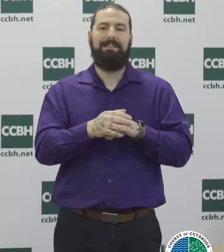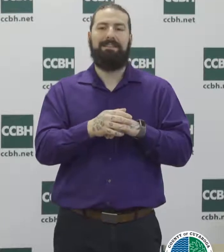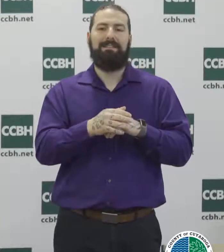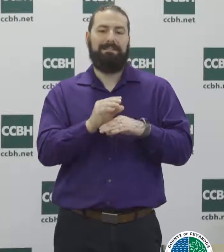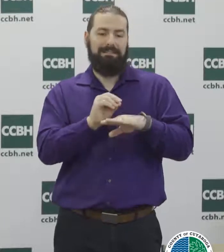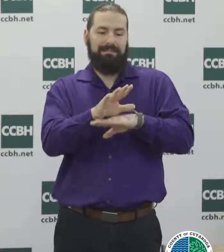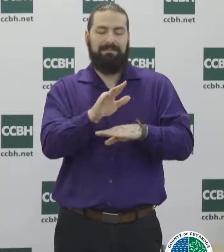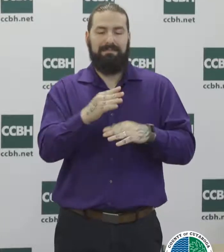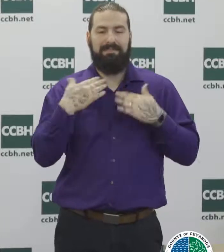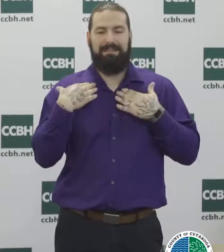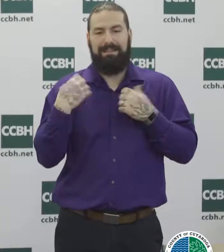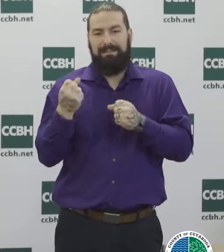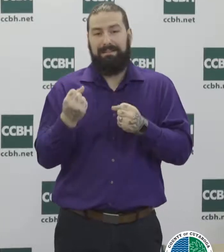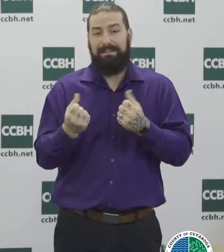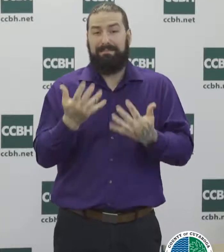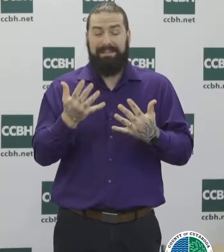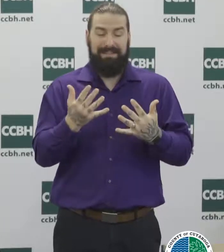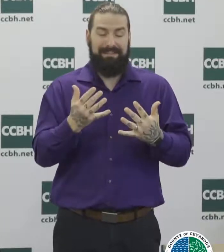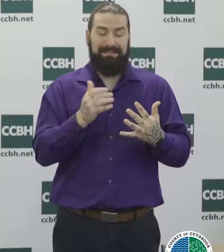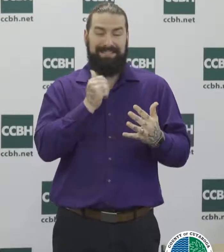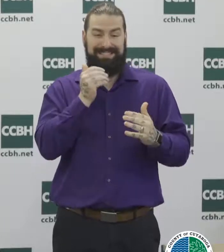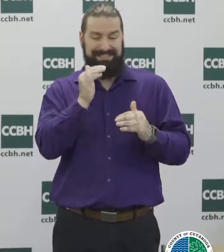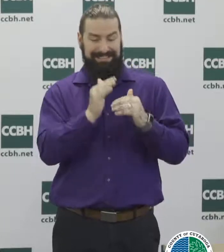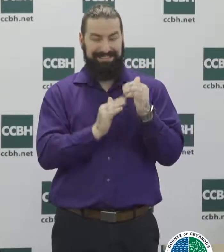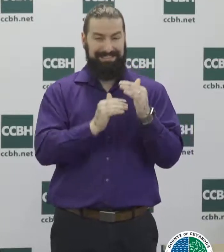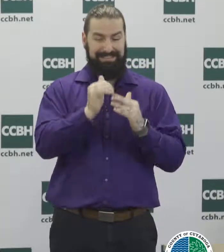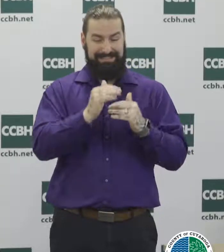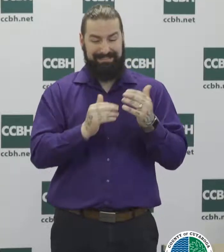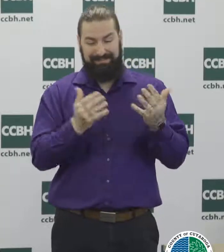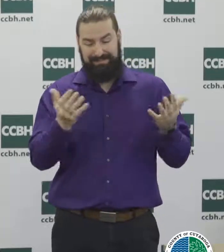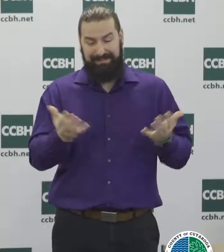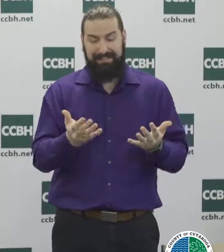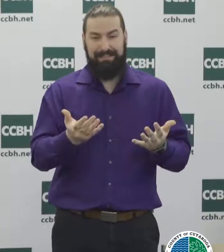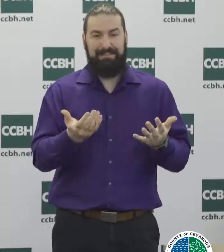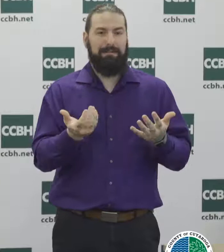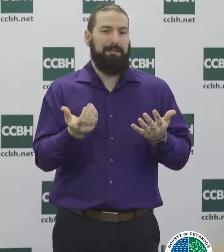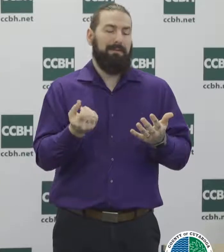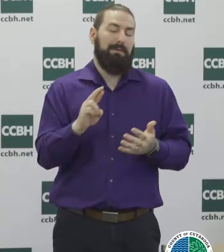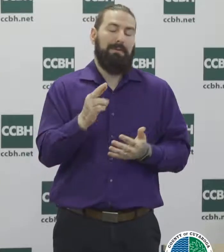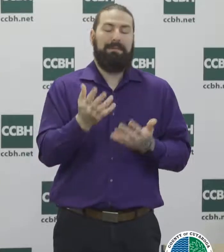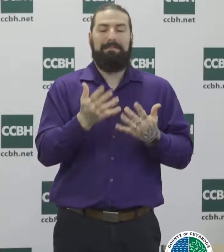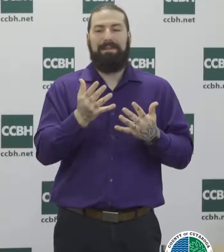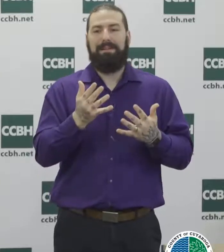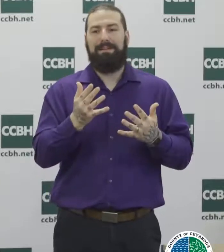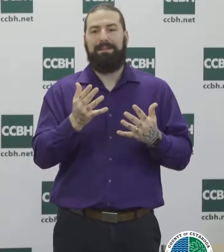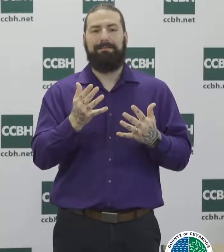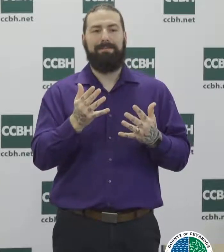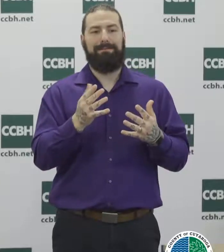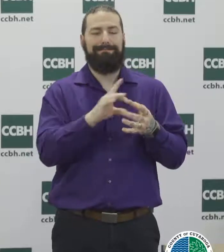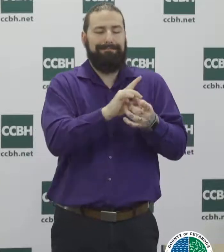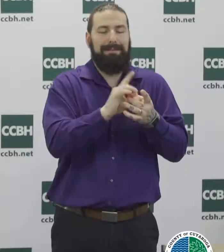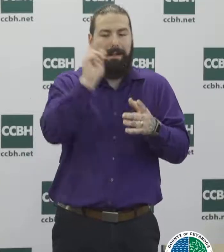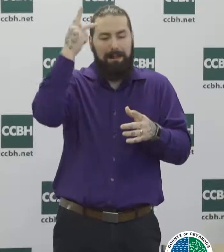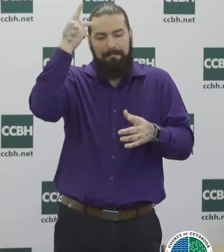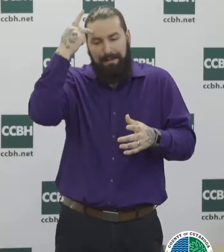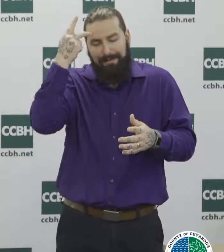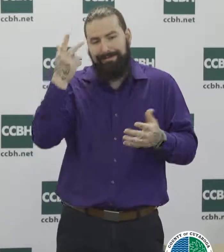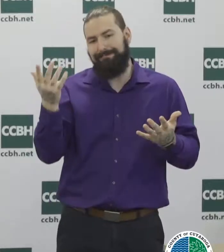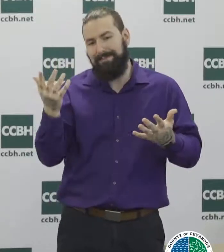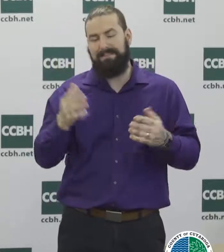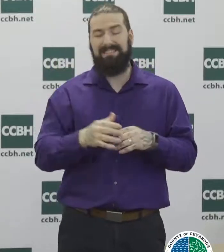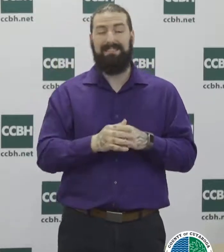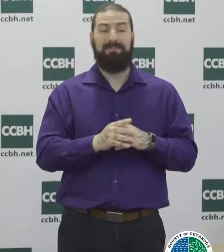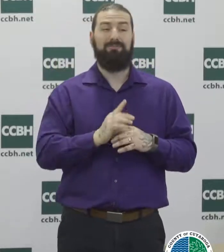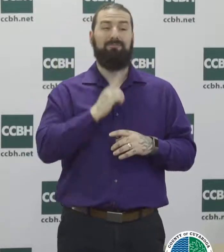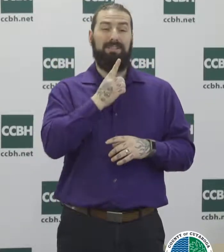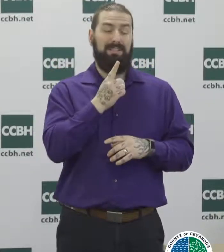hear, and maybe it's too divisive, and maybe it's too political. But ultimately, public health's